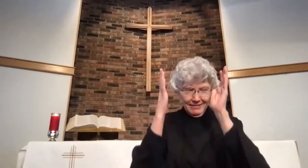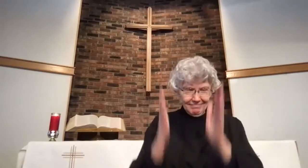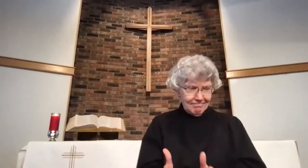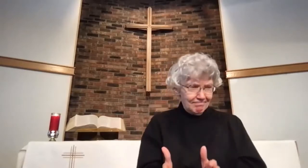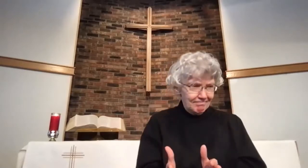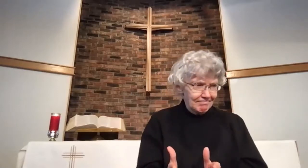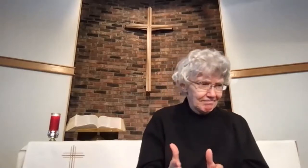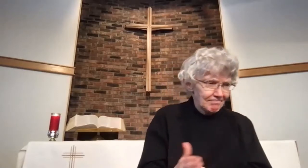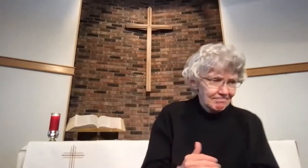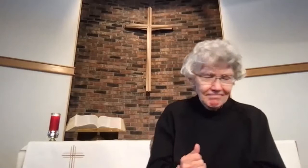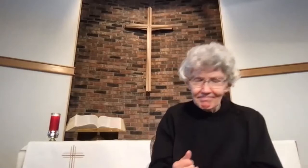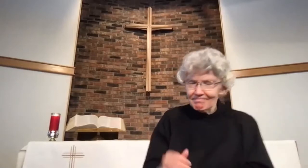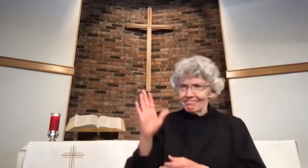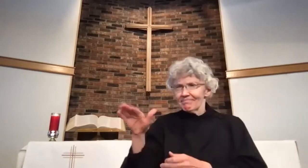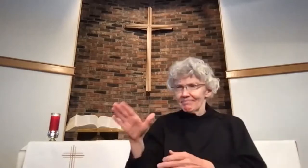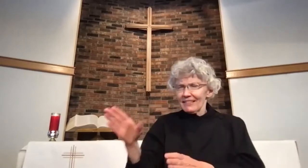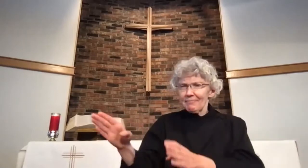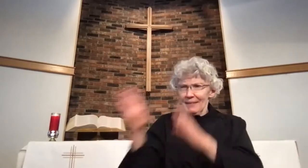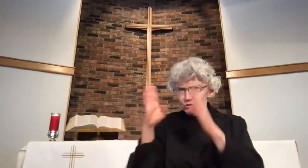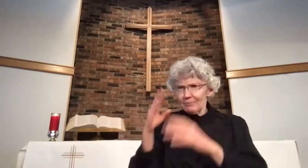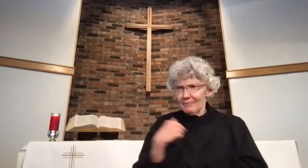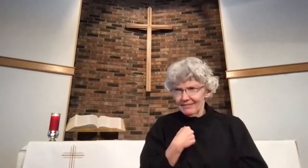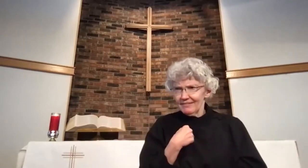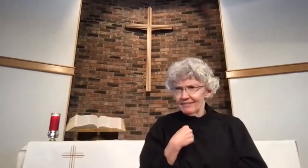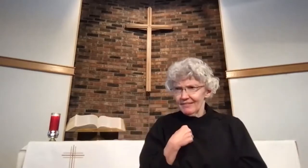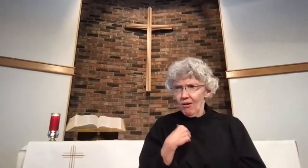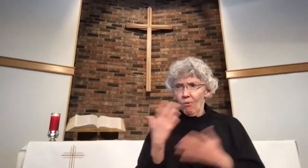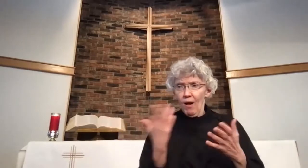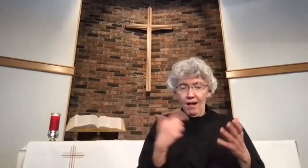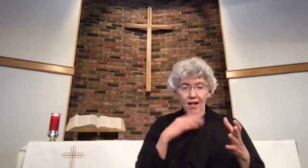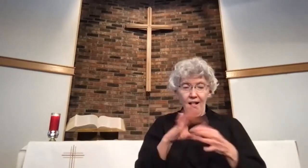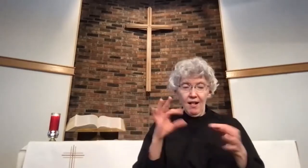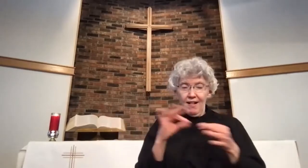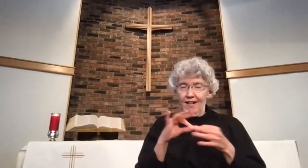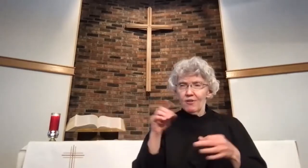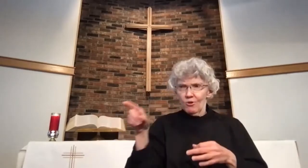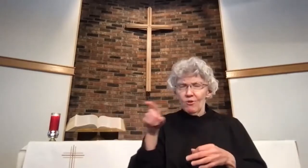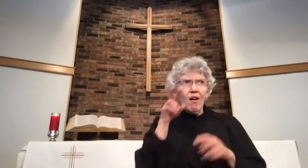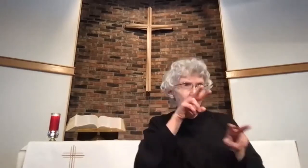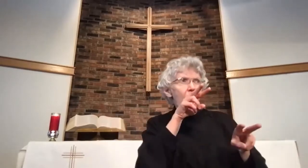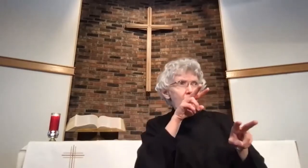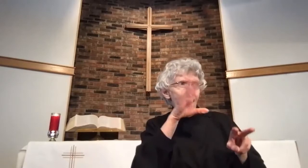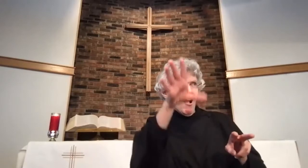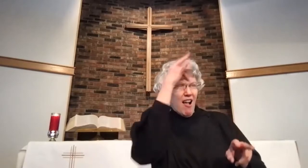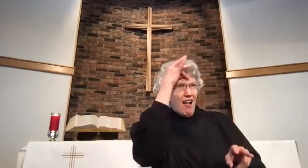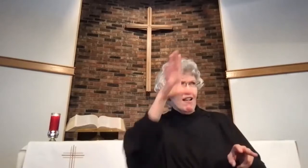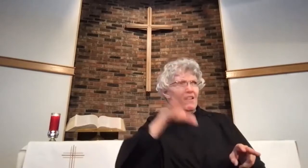While everyone was marveling at everything he was doing, Jesus said to his disciples, "Take these words to heart.